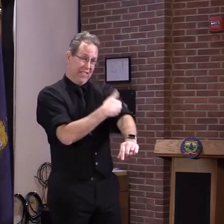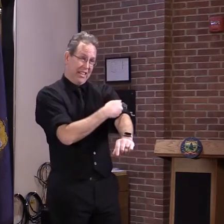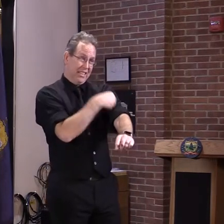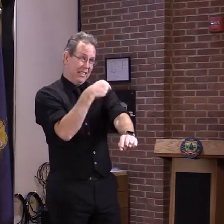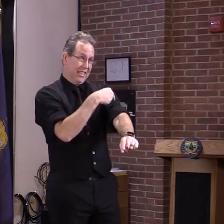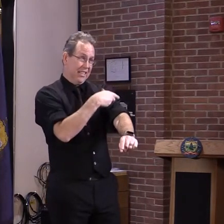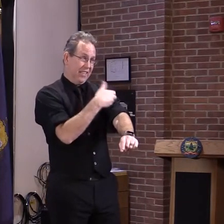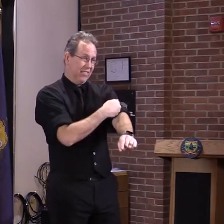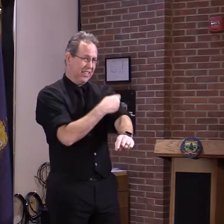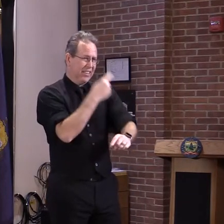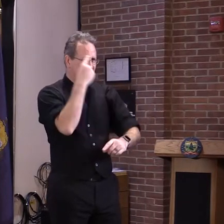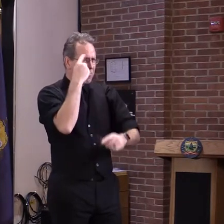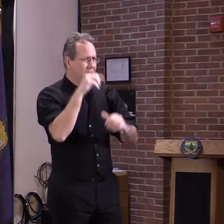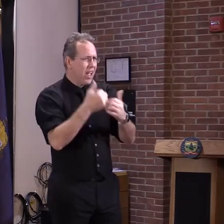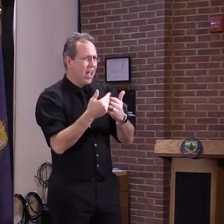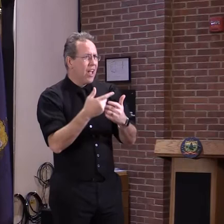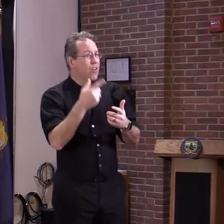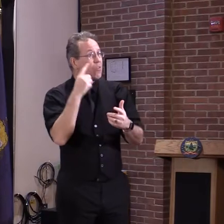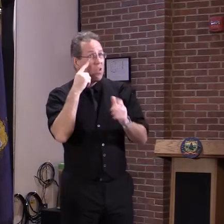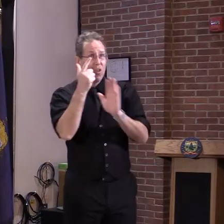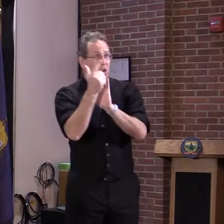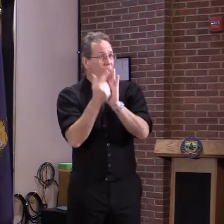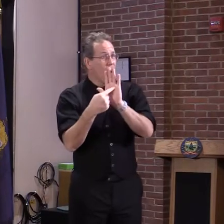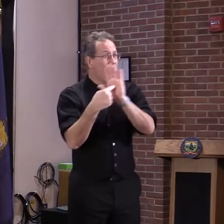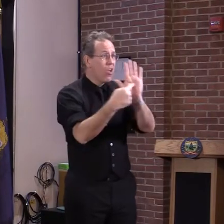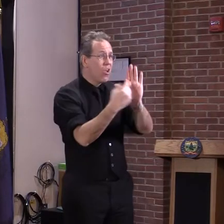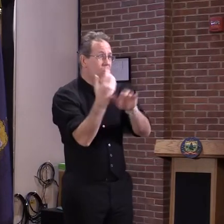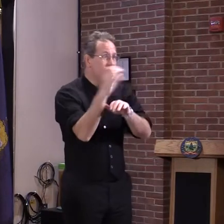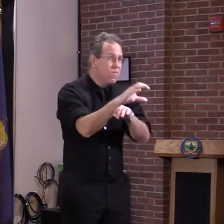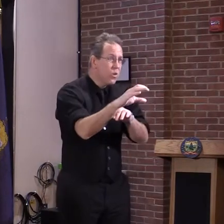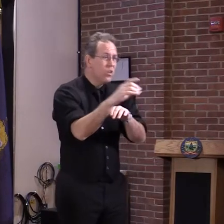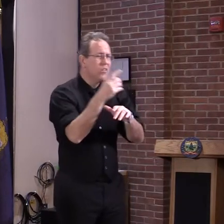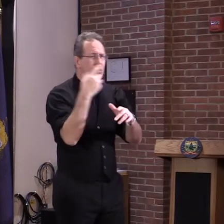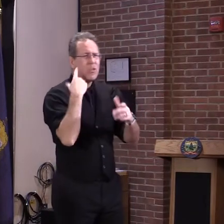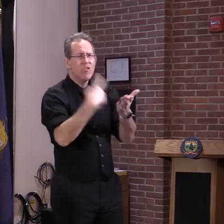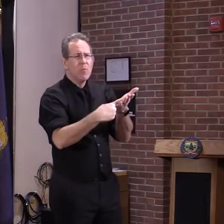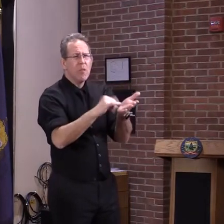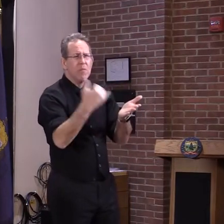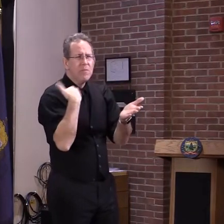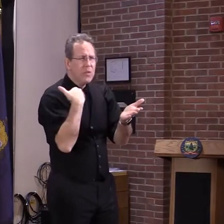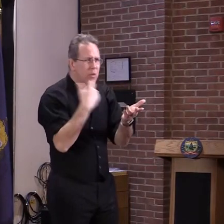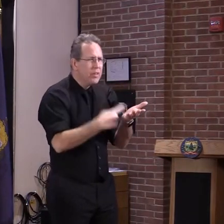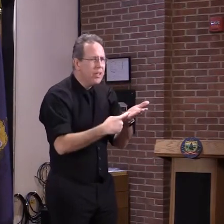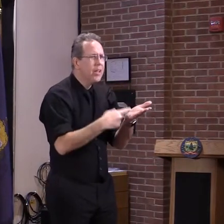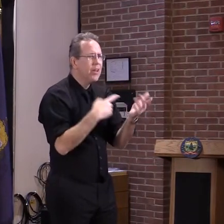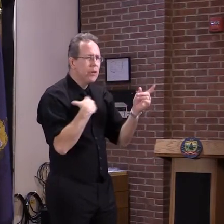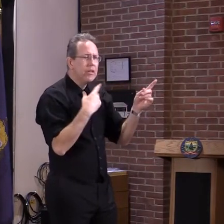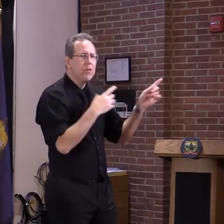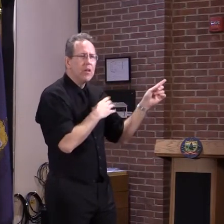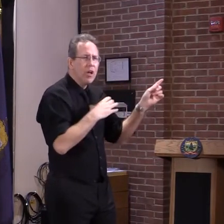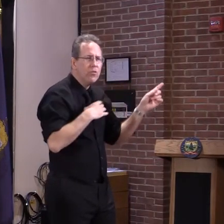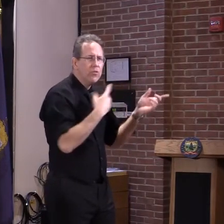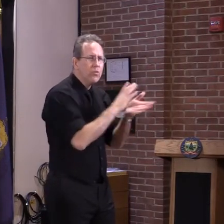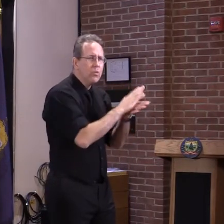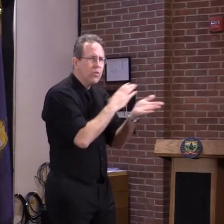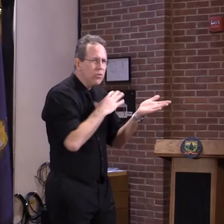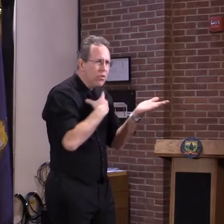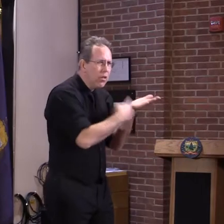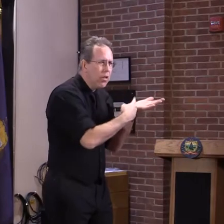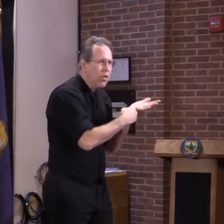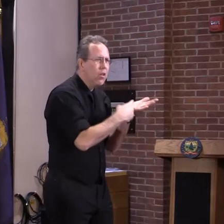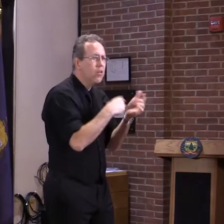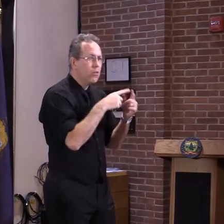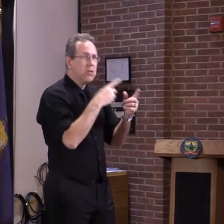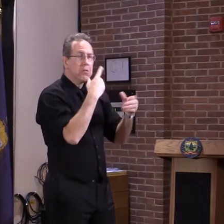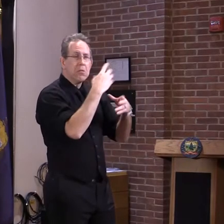a statutory process. Dr. Levine leads the Immunization Advisory Council. We are actually in the process of scheduling a meeting of that council,